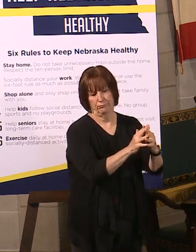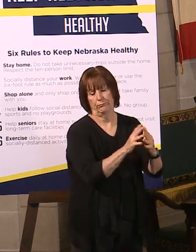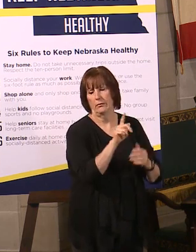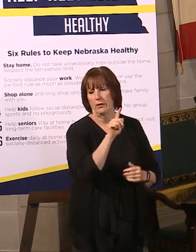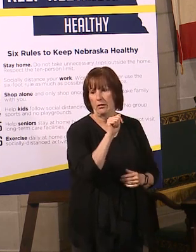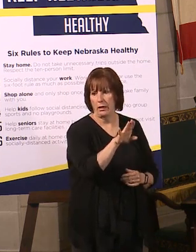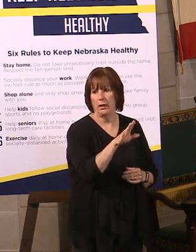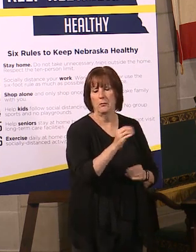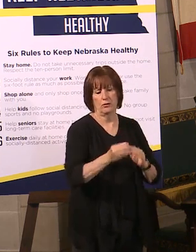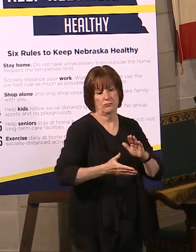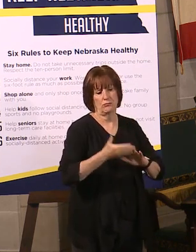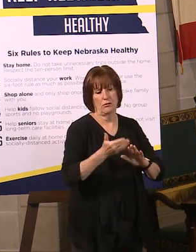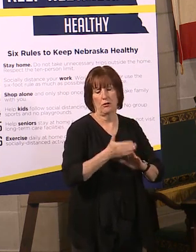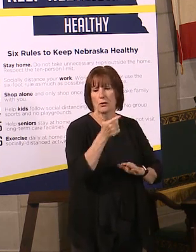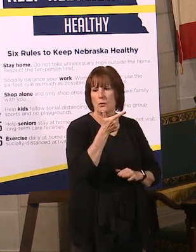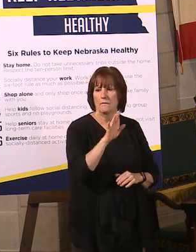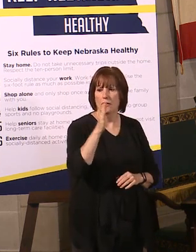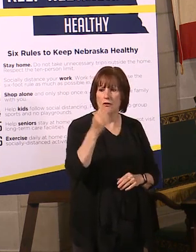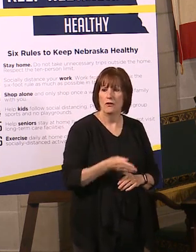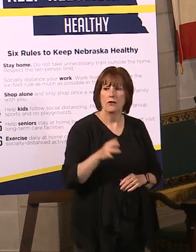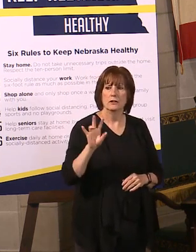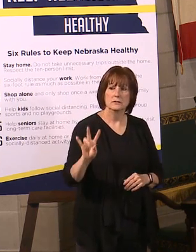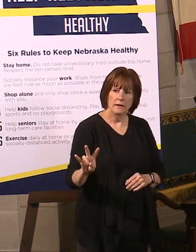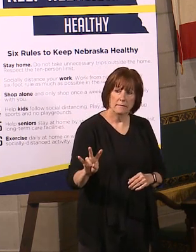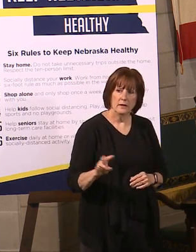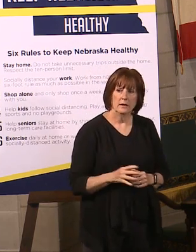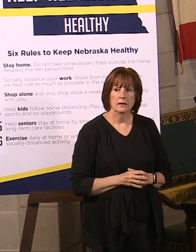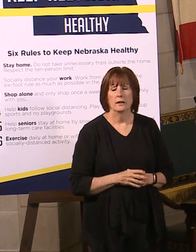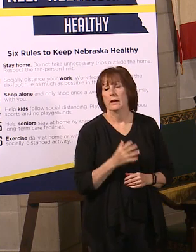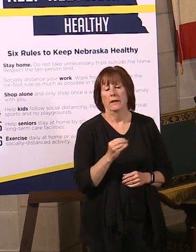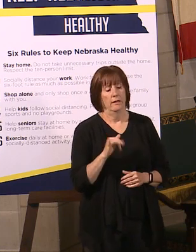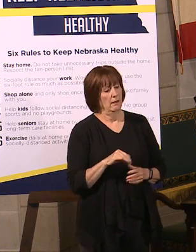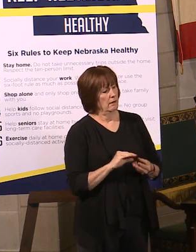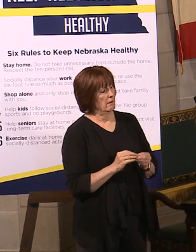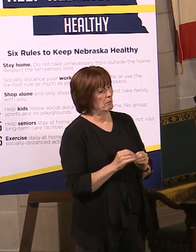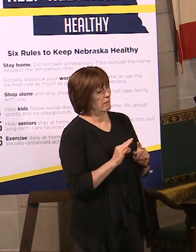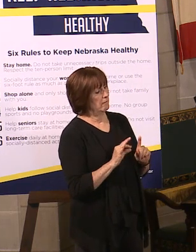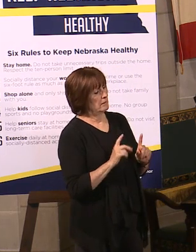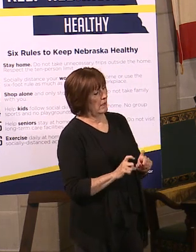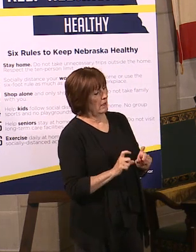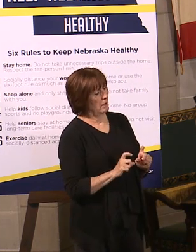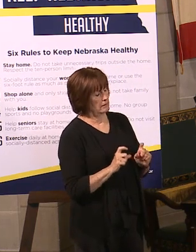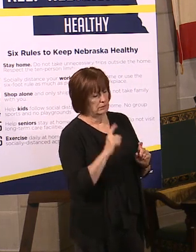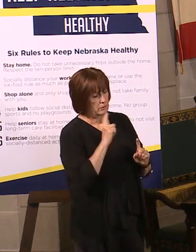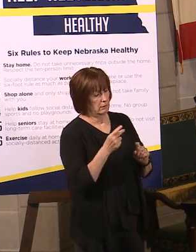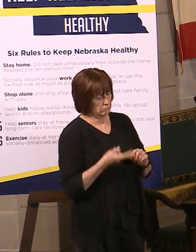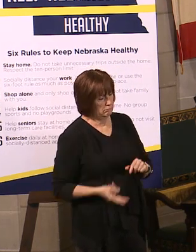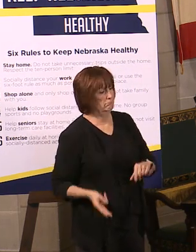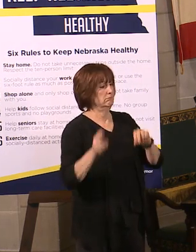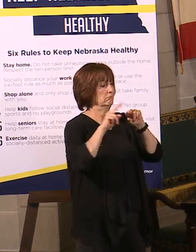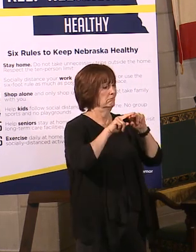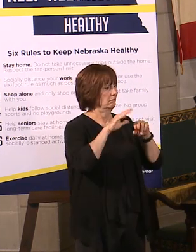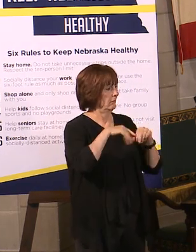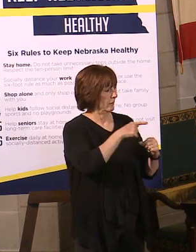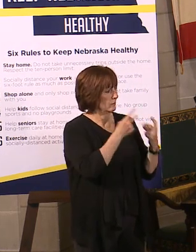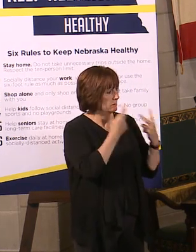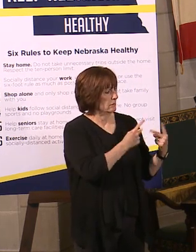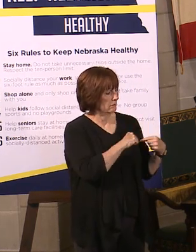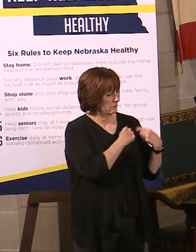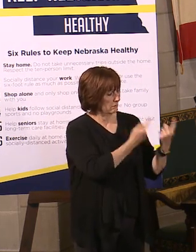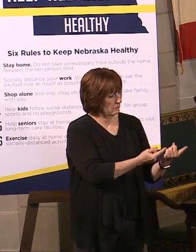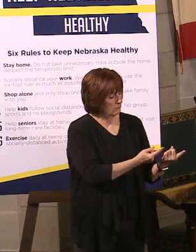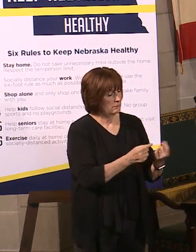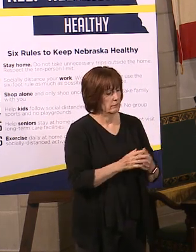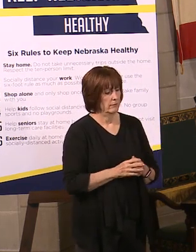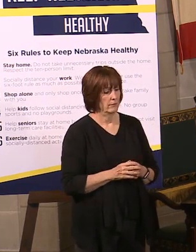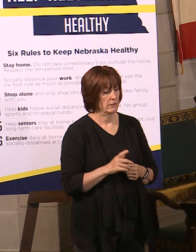24/7. Can you talk about the responsibility also? I mean, that number of tests is a jump from what you guys have seen. You're going to be facilitating